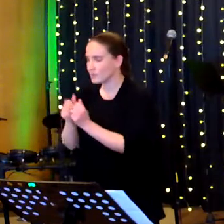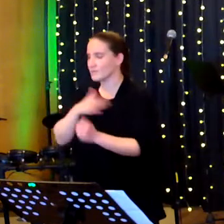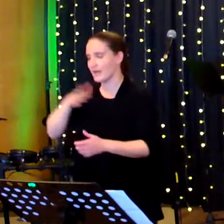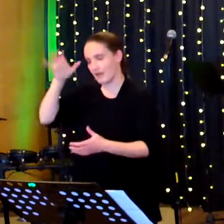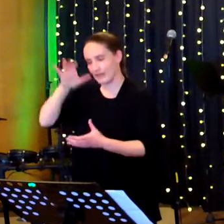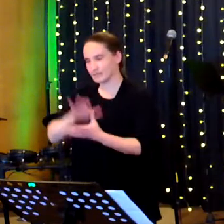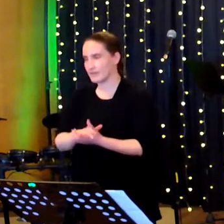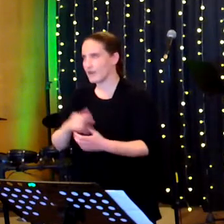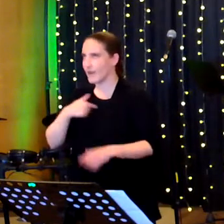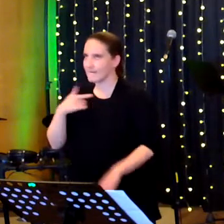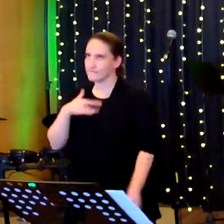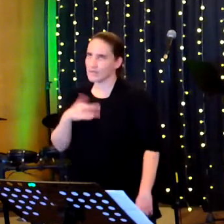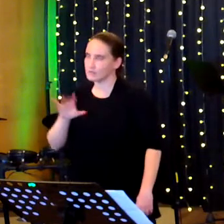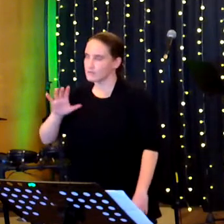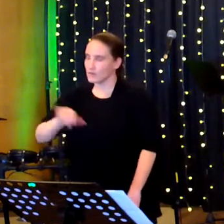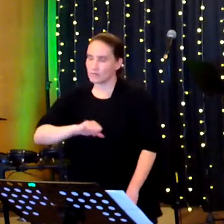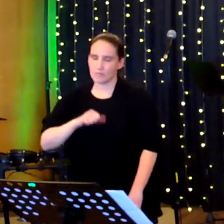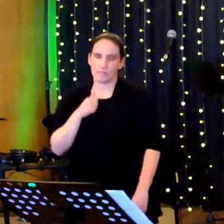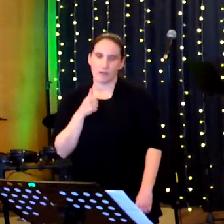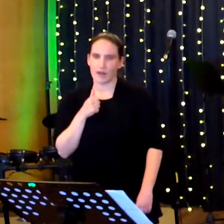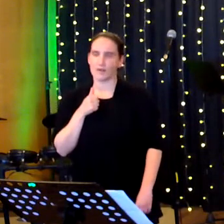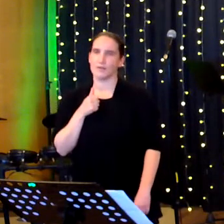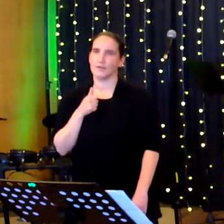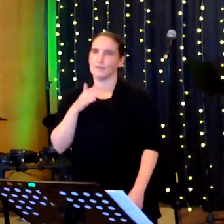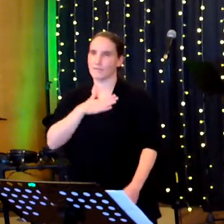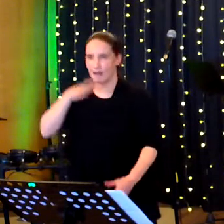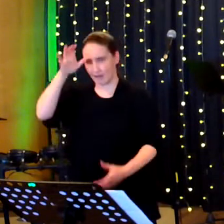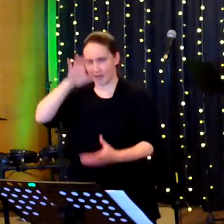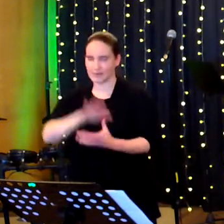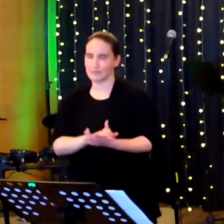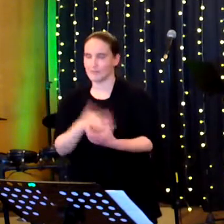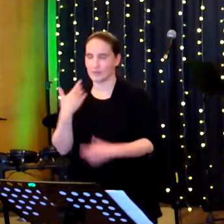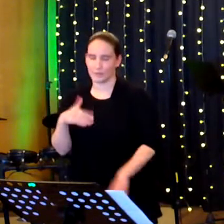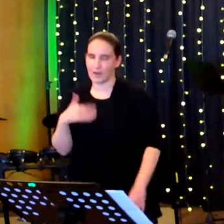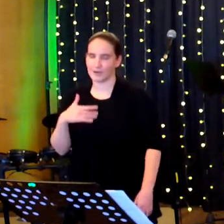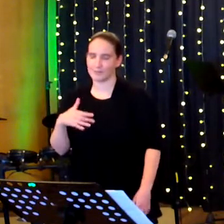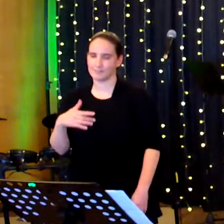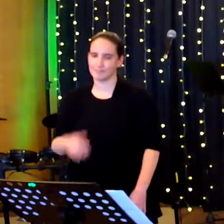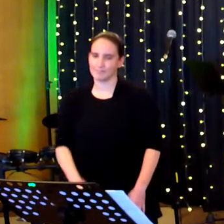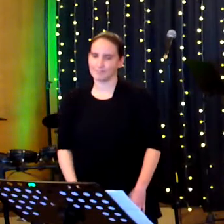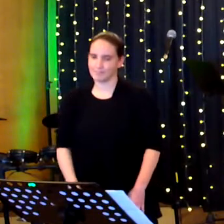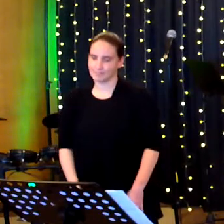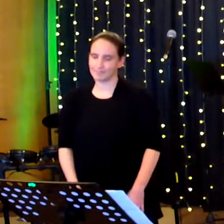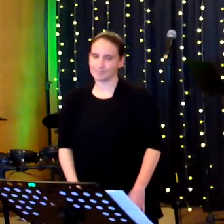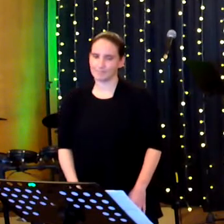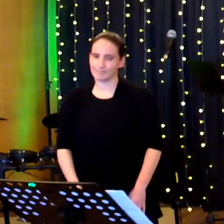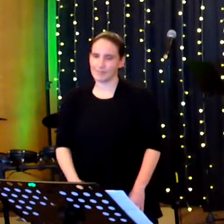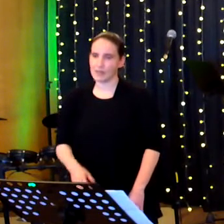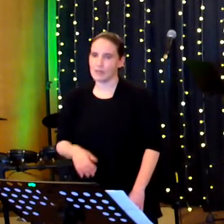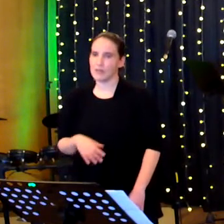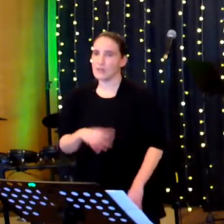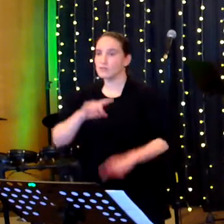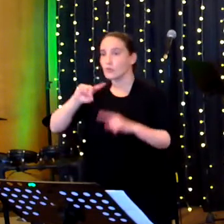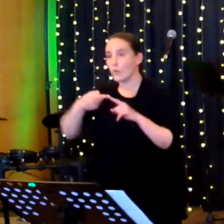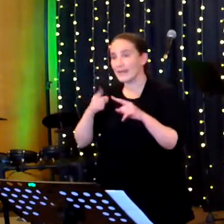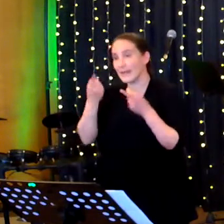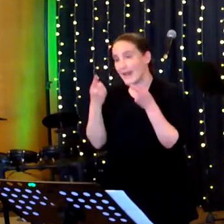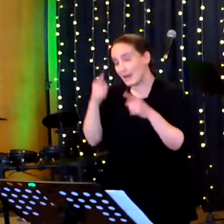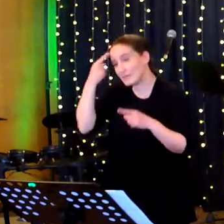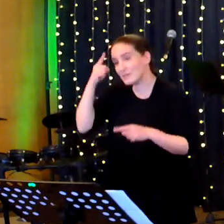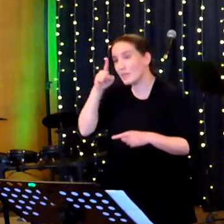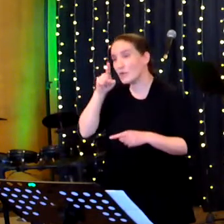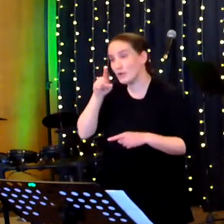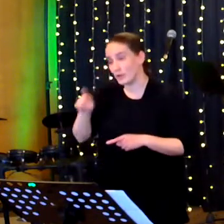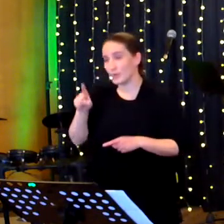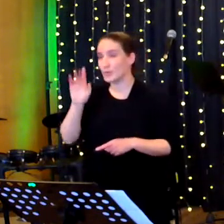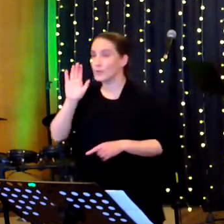how he could just carry us when we have nothing left. So when you're at the end of your strength,